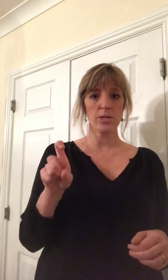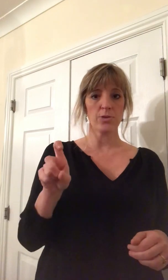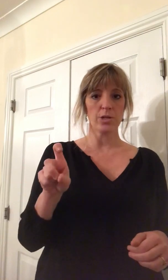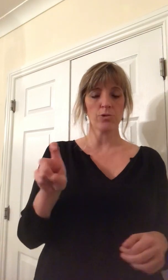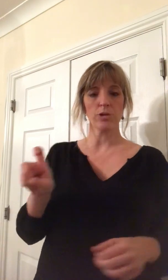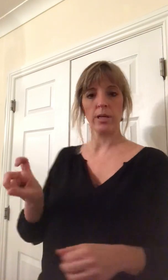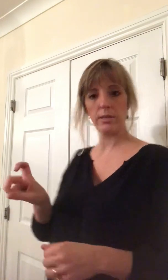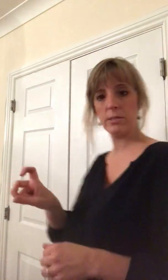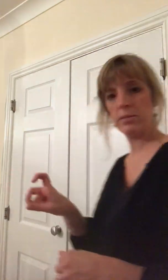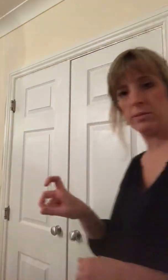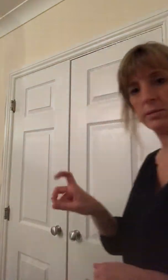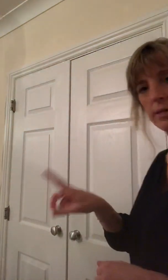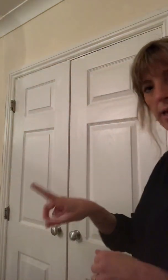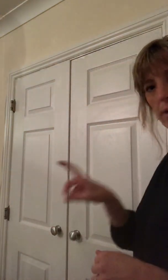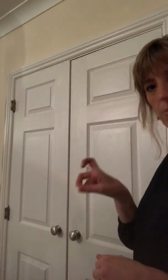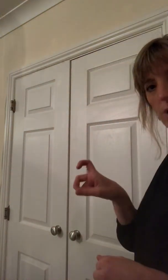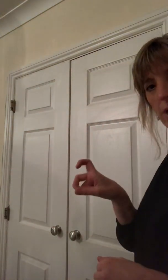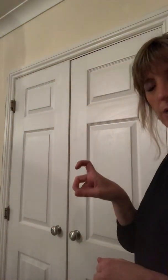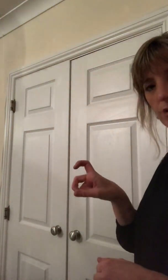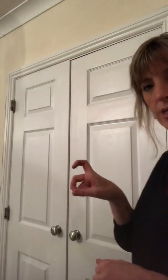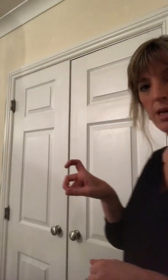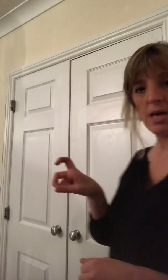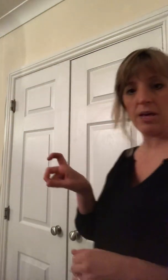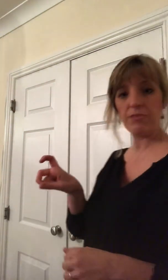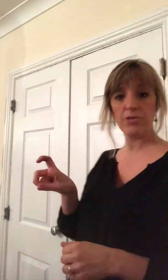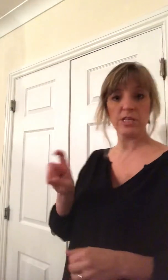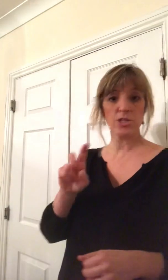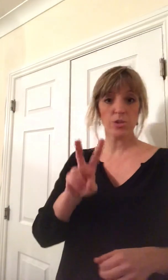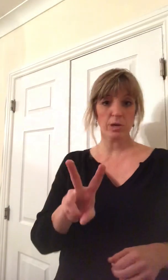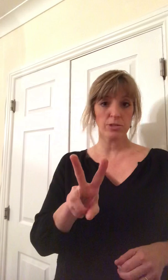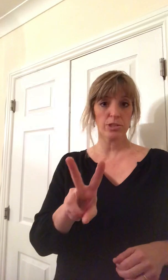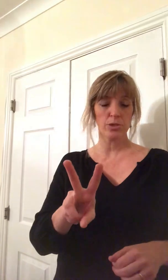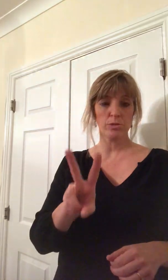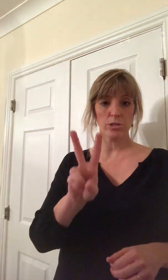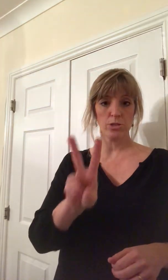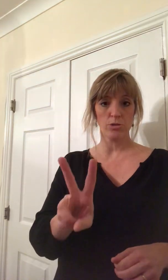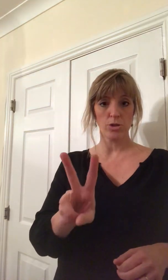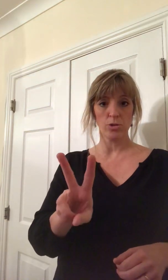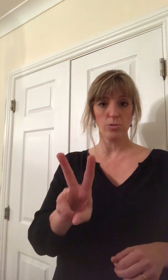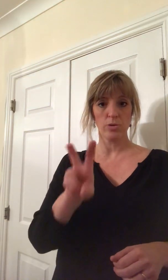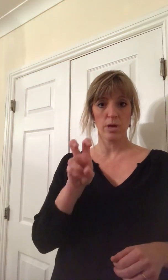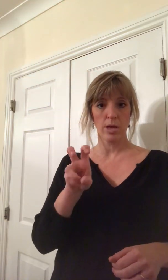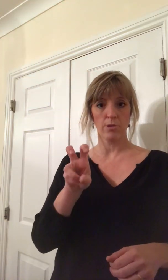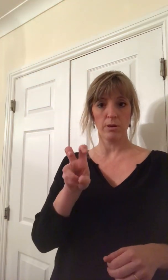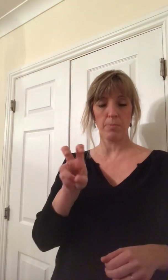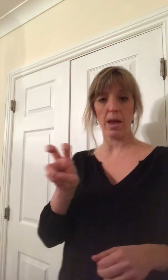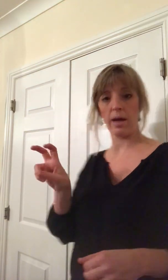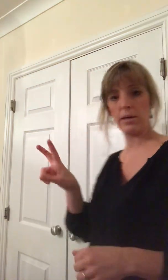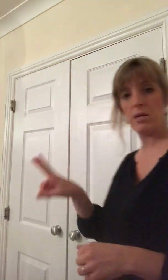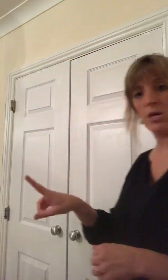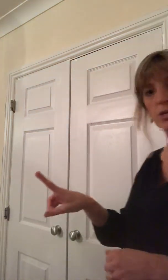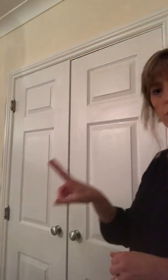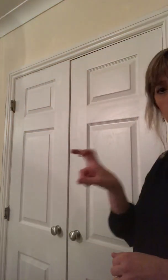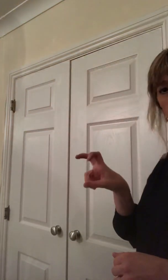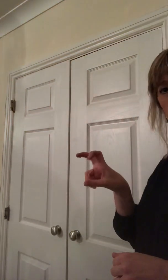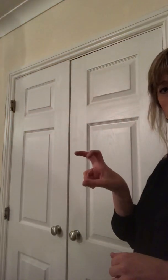100, you crook it, okay? 100. If you did 200, you would just do 2 and crook it back.